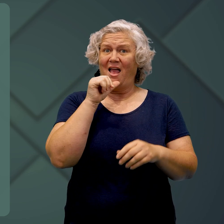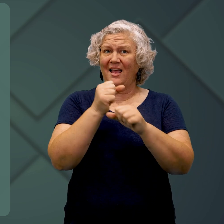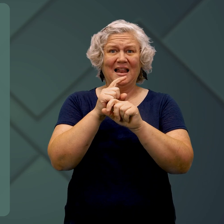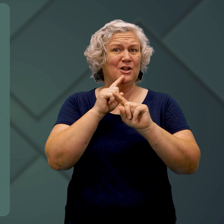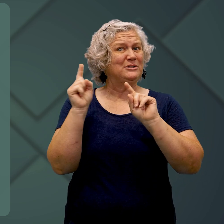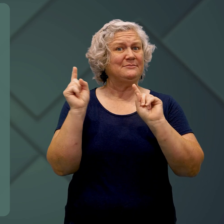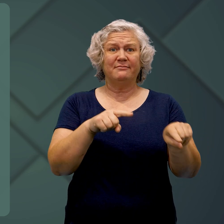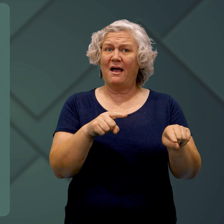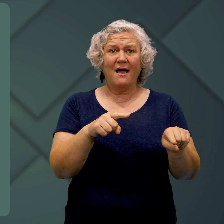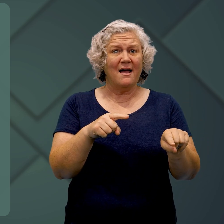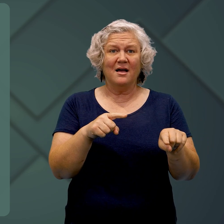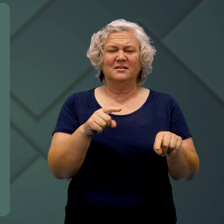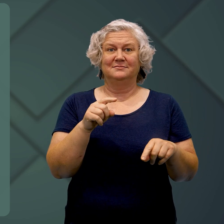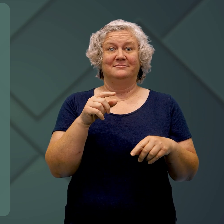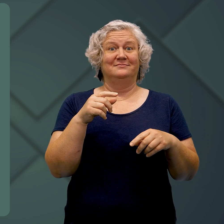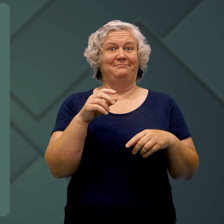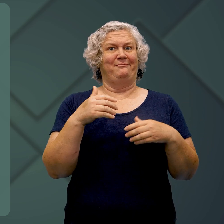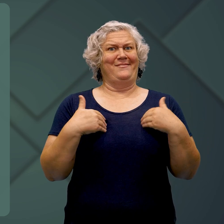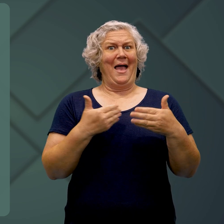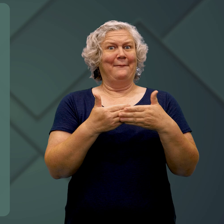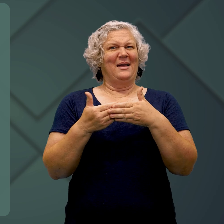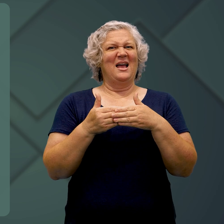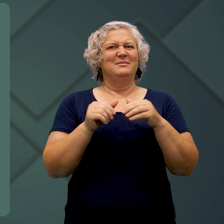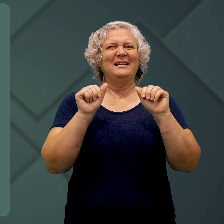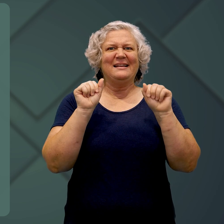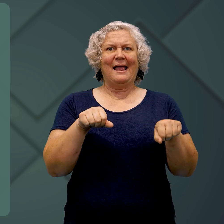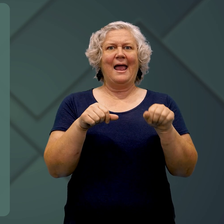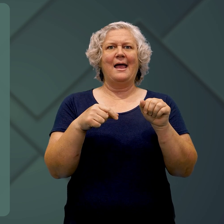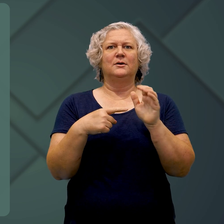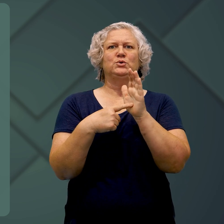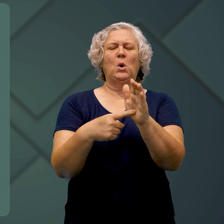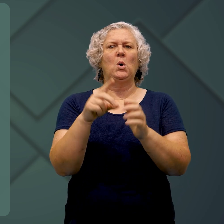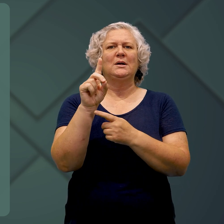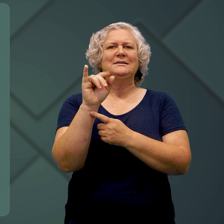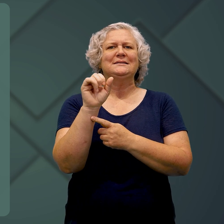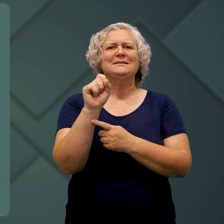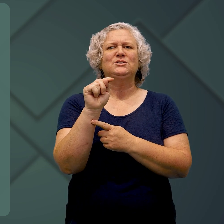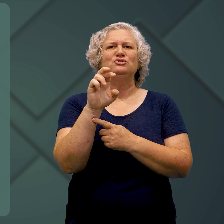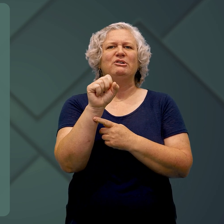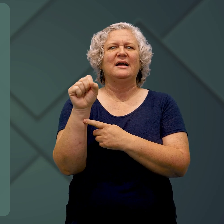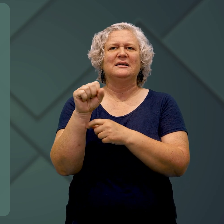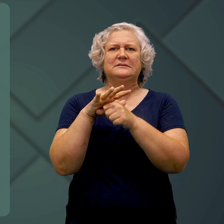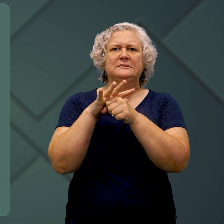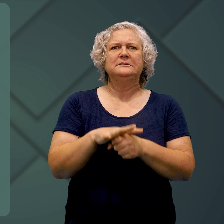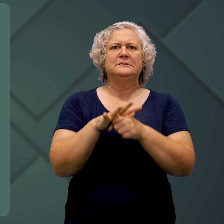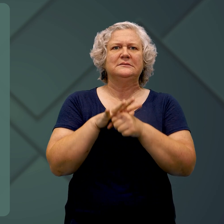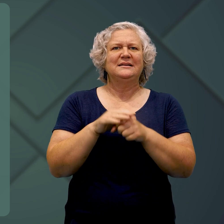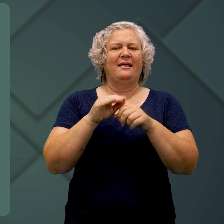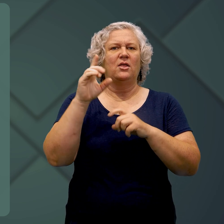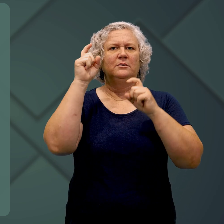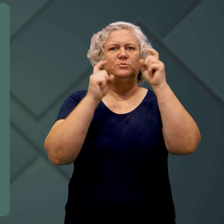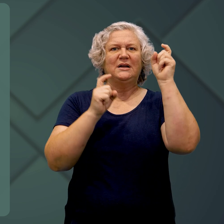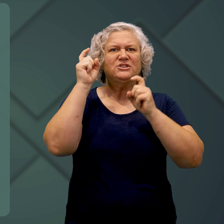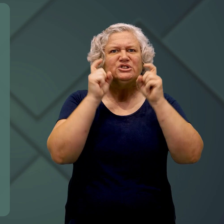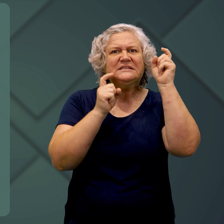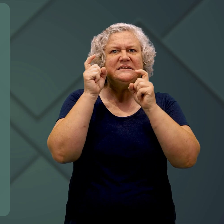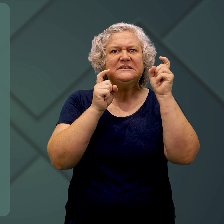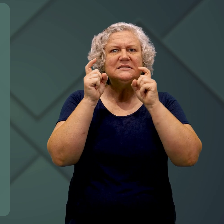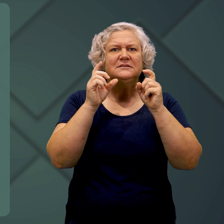in order to get a response. And if they don't get a response, even young babies will show distress in their facial expressions.